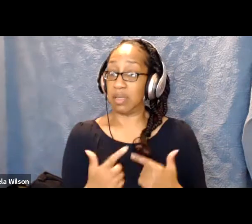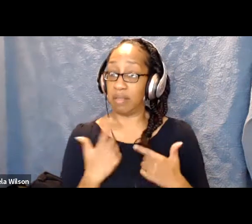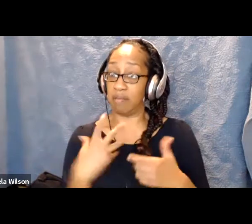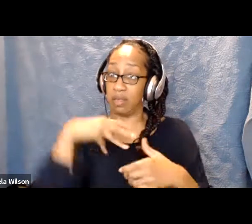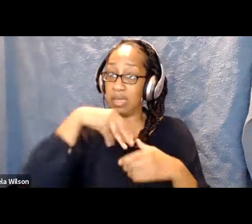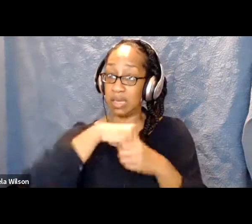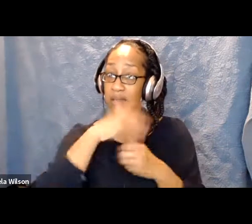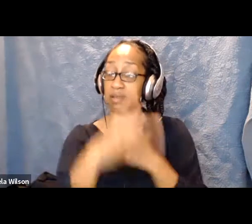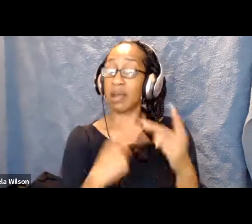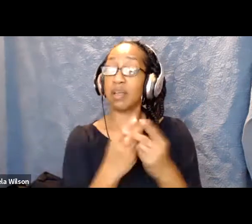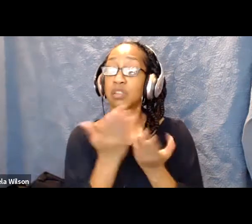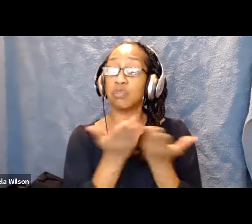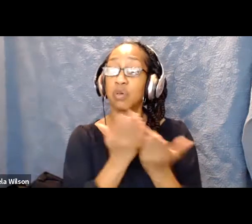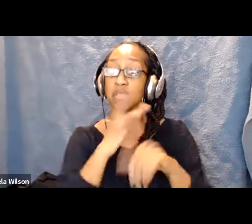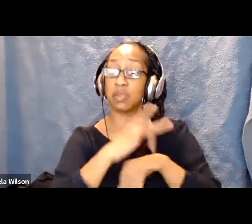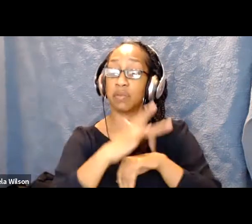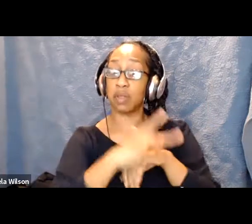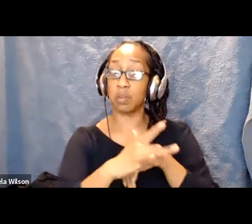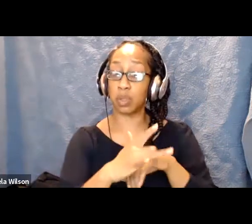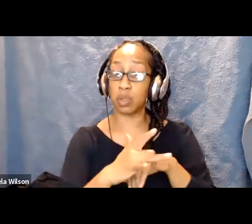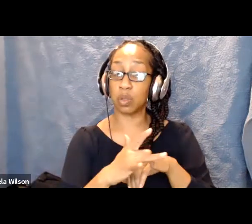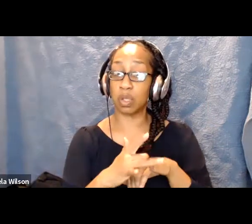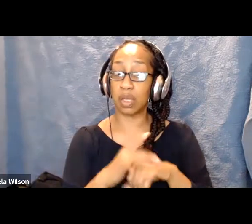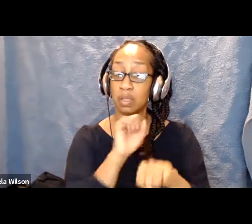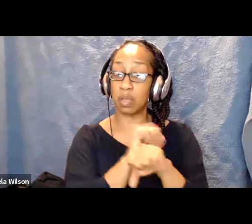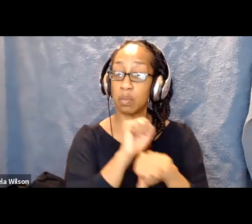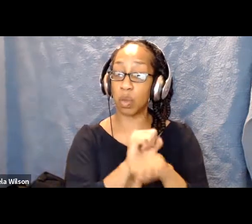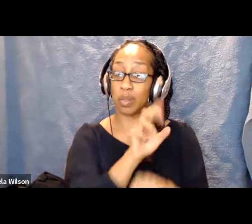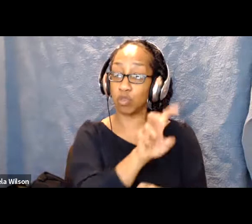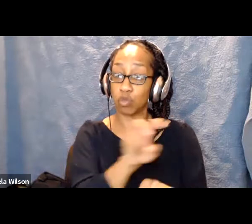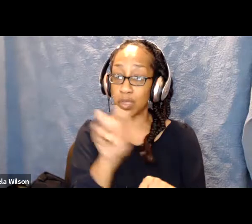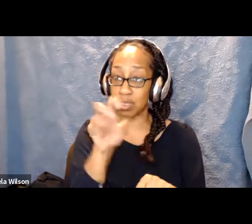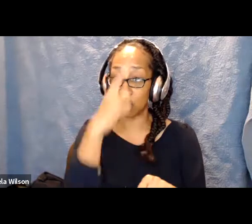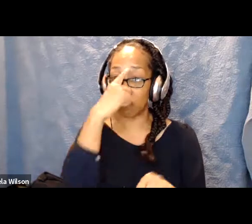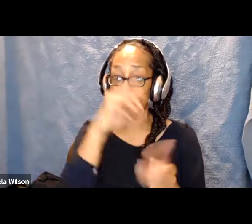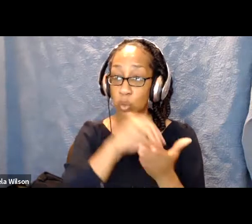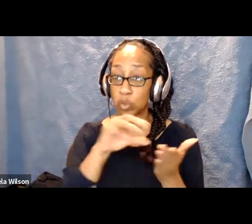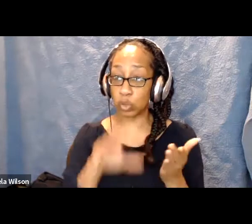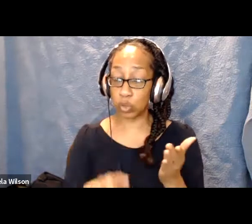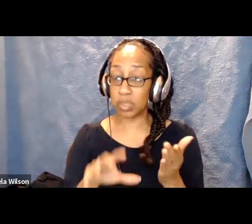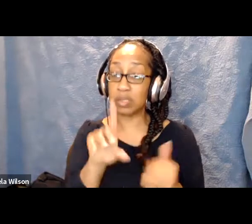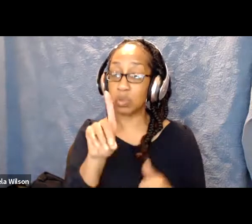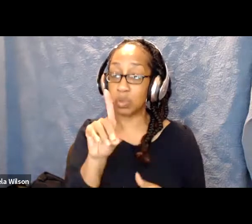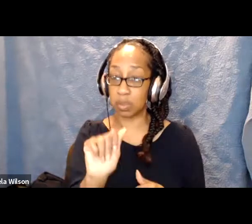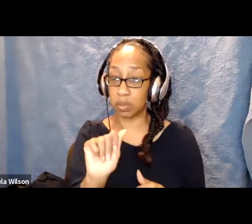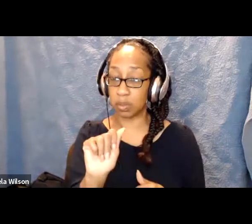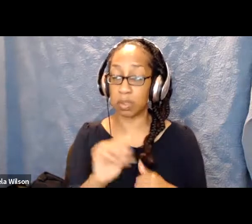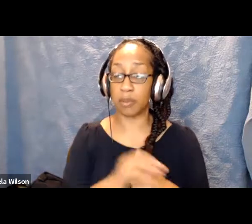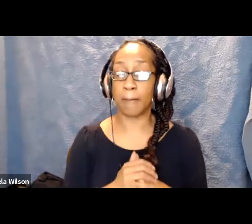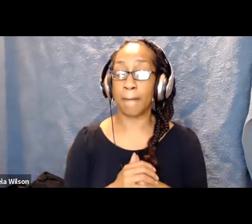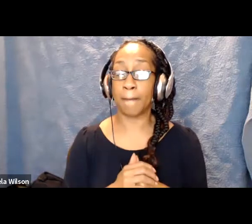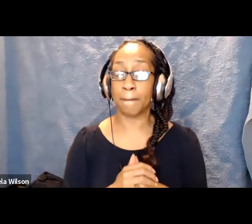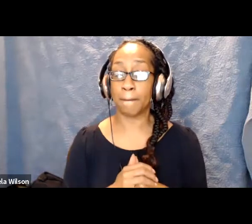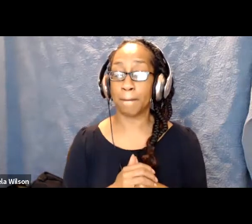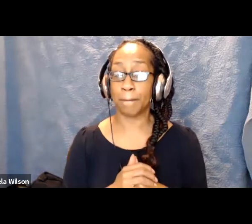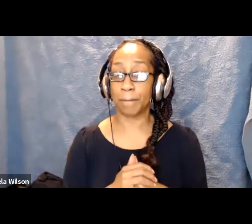of services available as pre-employment transition services to students with disabilities. And the